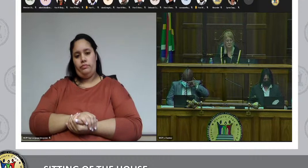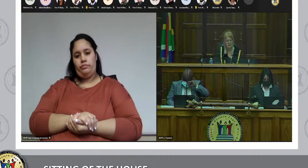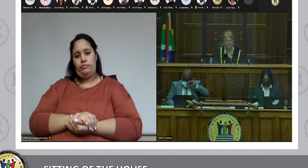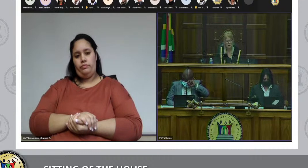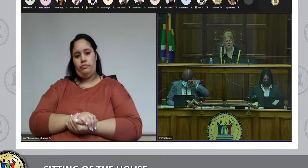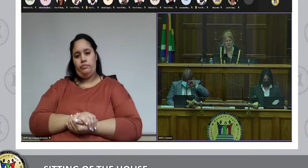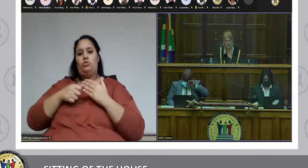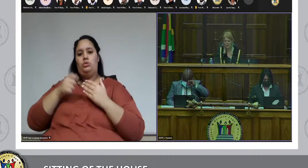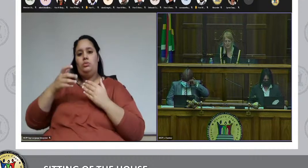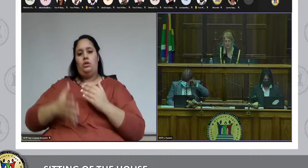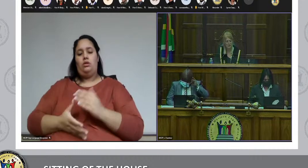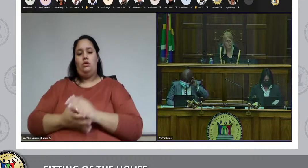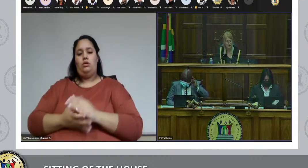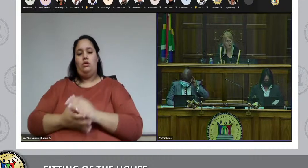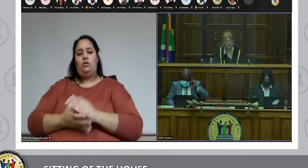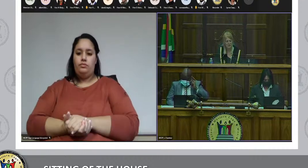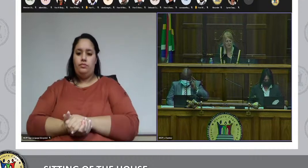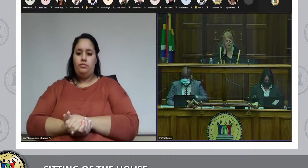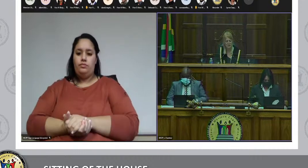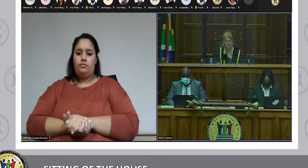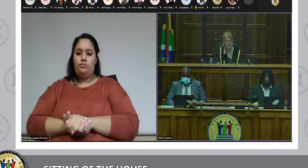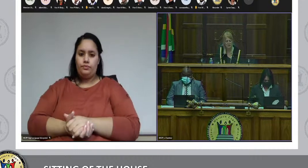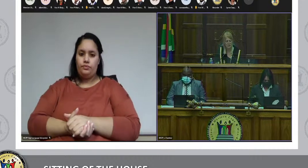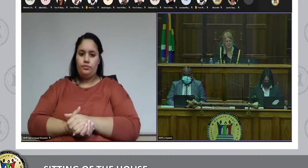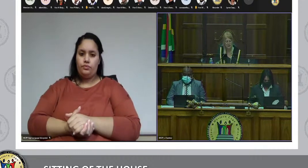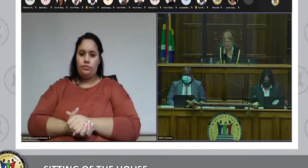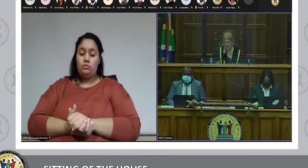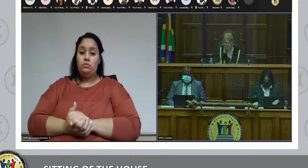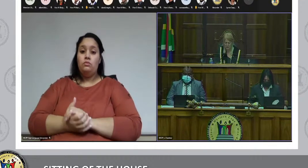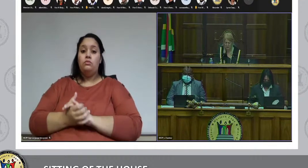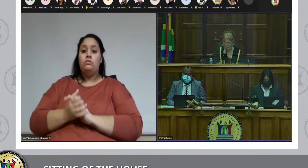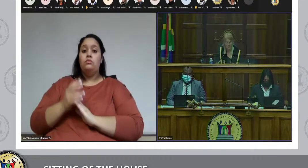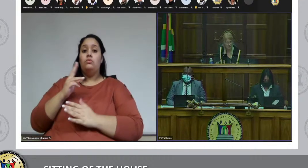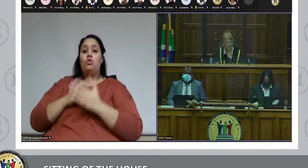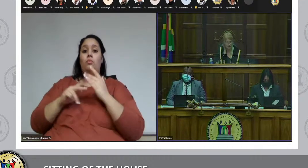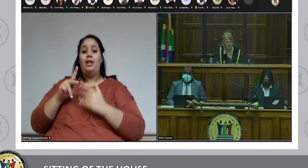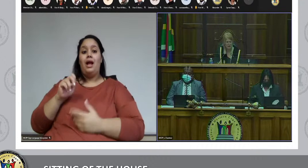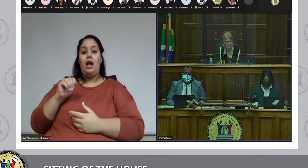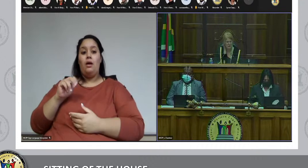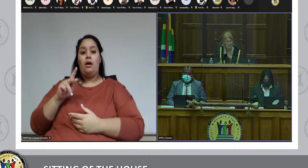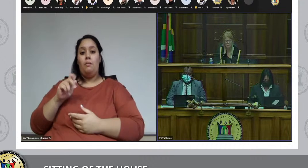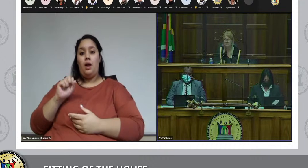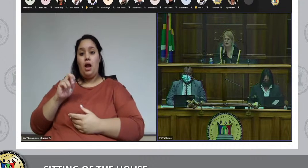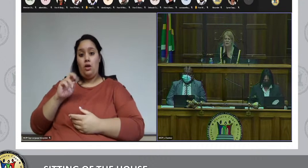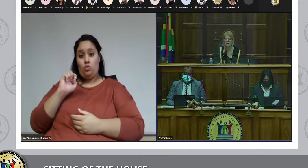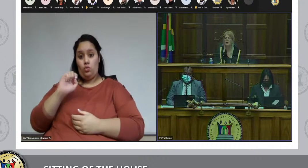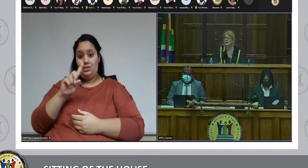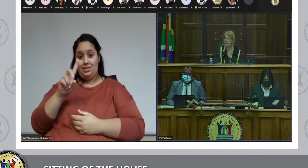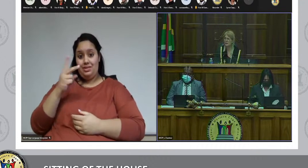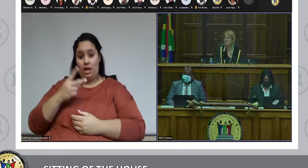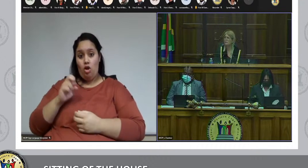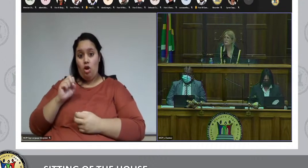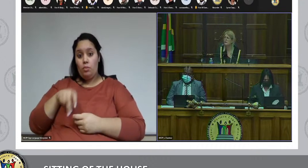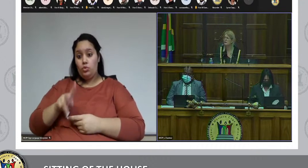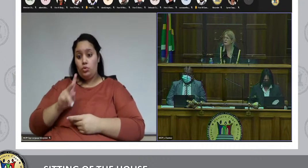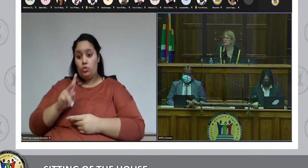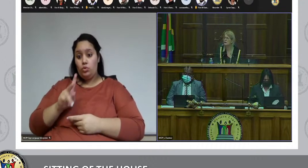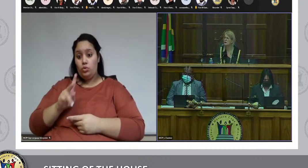Speaker. Thank you very much, Minister. Is that Honourable Kama? Is that your second opportunity you're taking